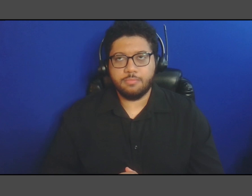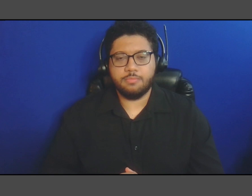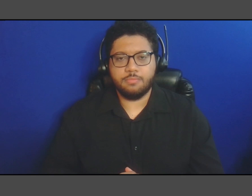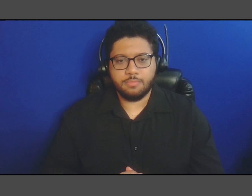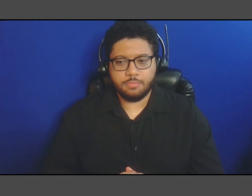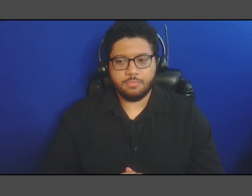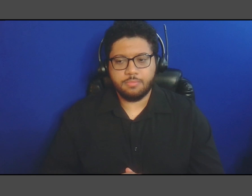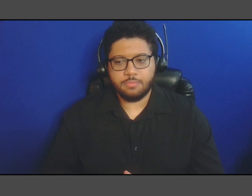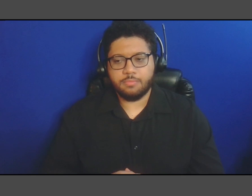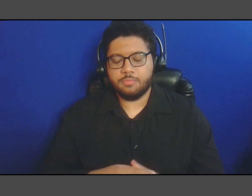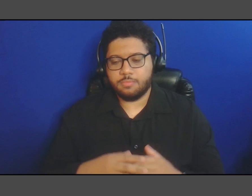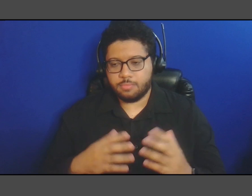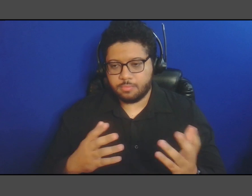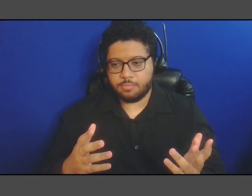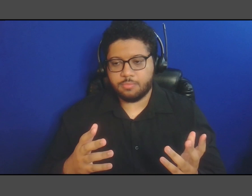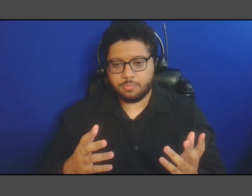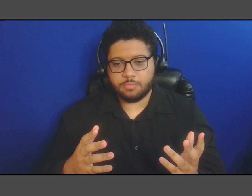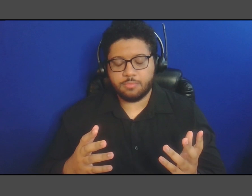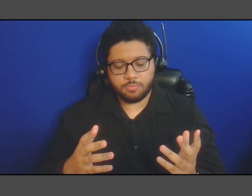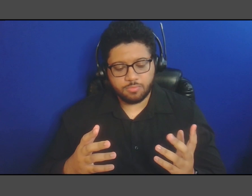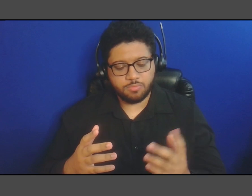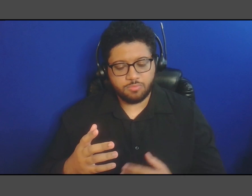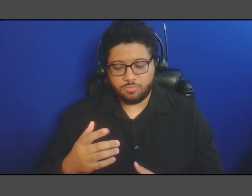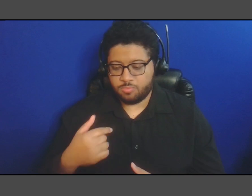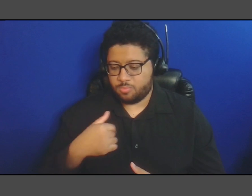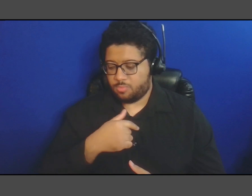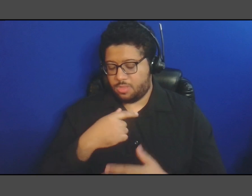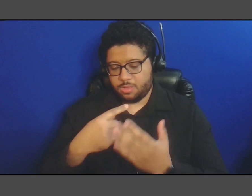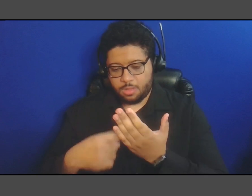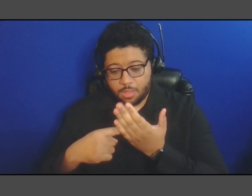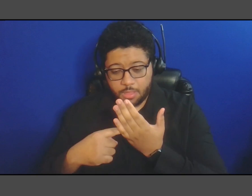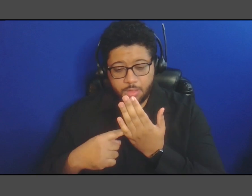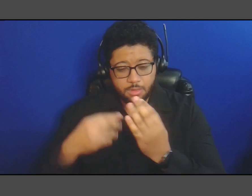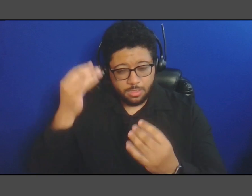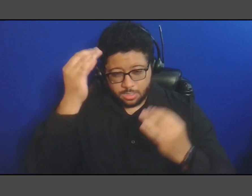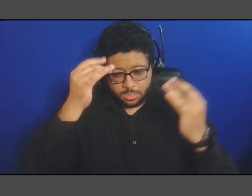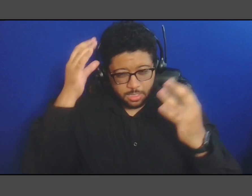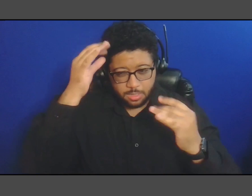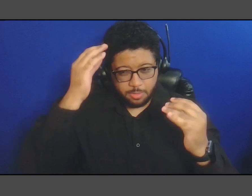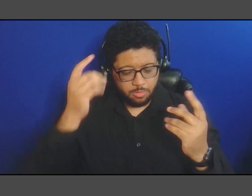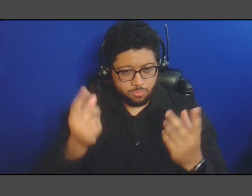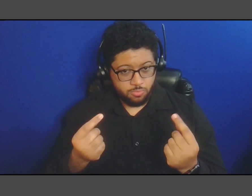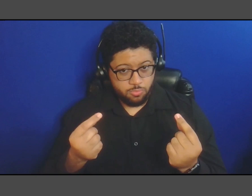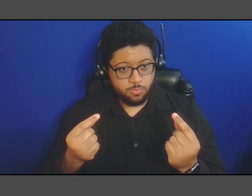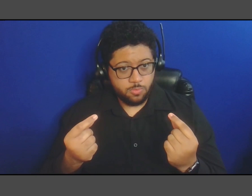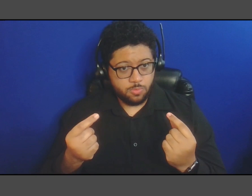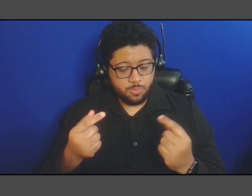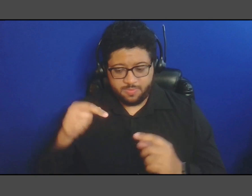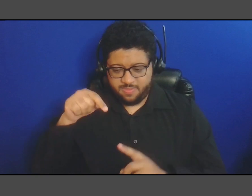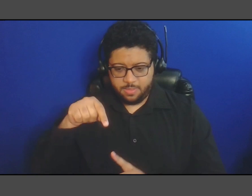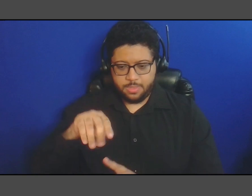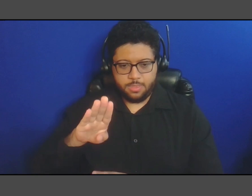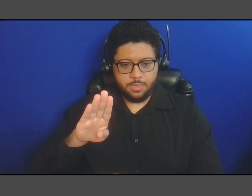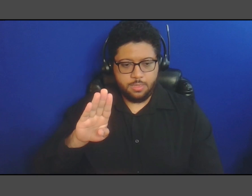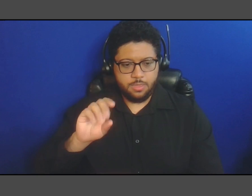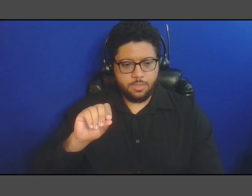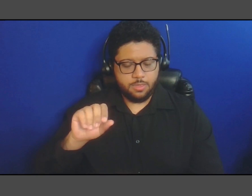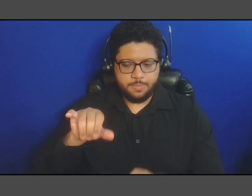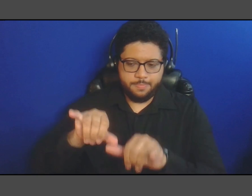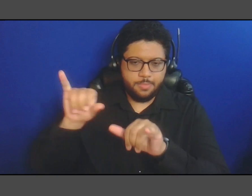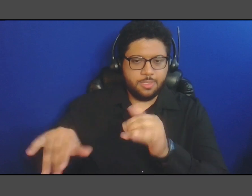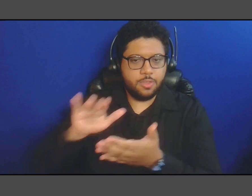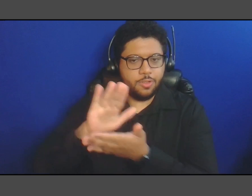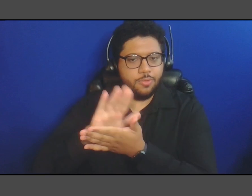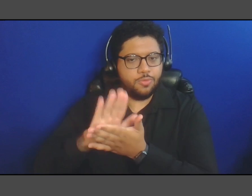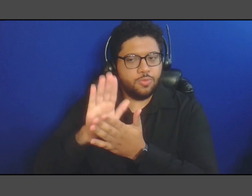we talked about and thought about what we would do for this boarding school initiative, it became apparent that nothing had ever